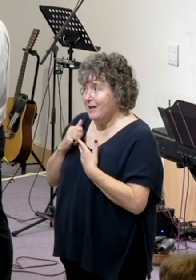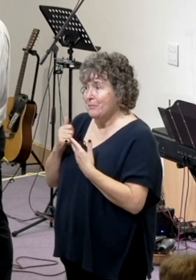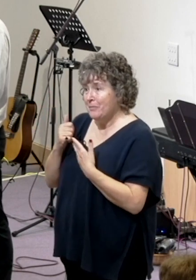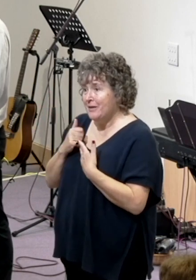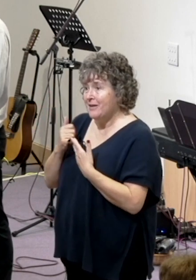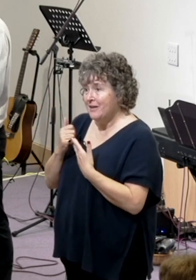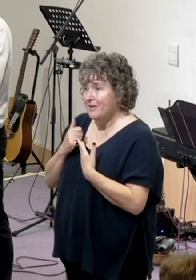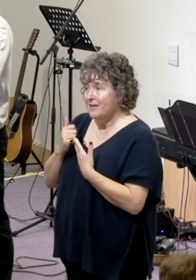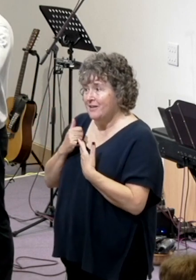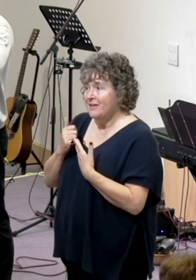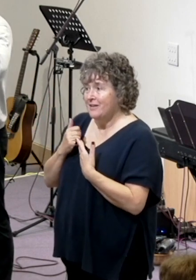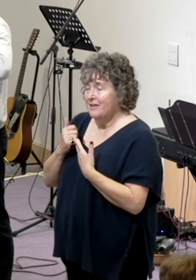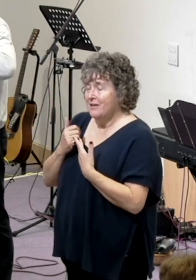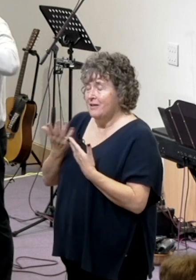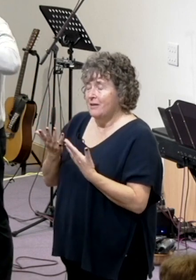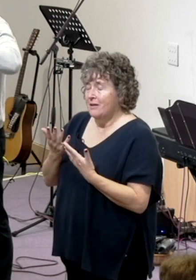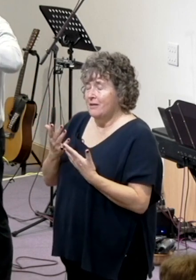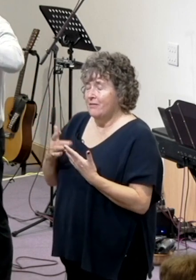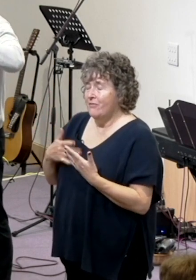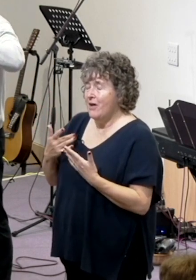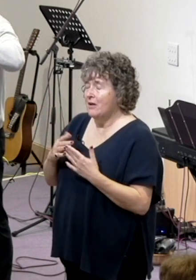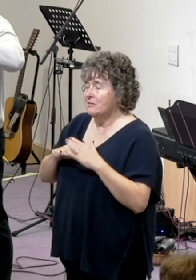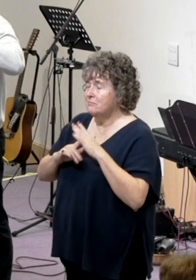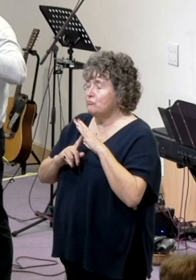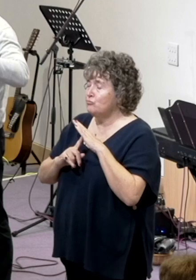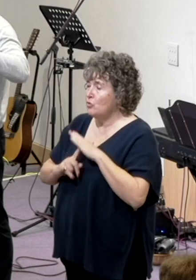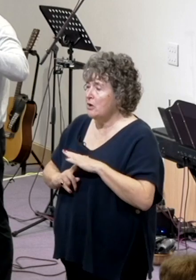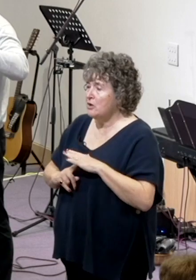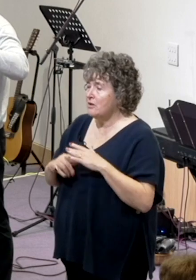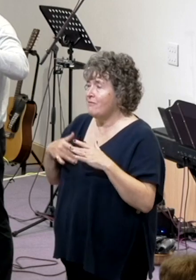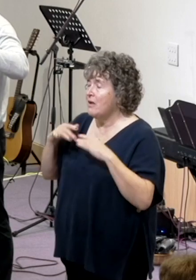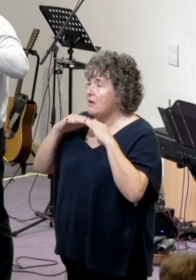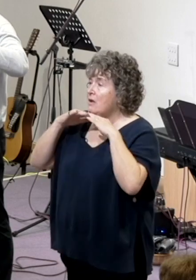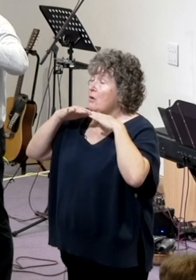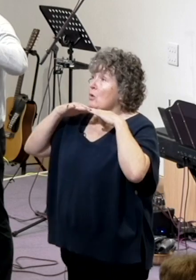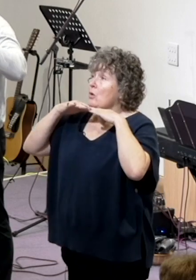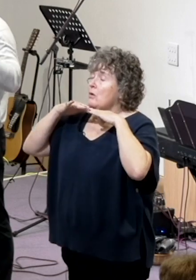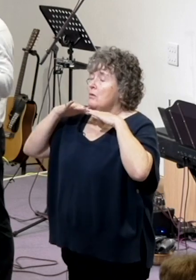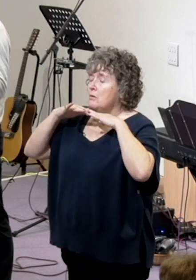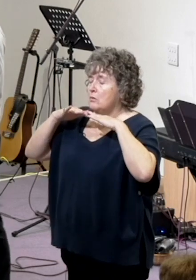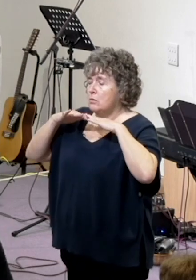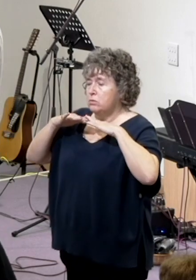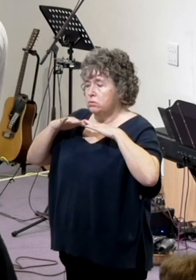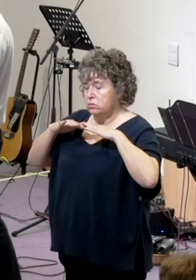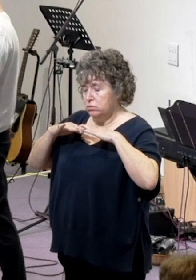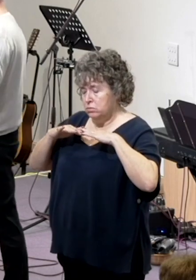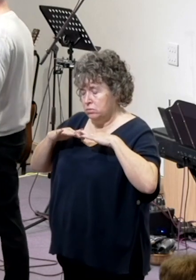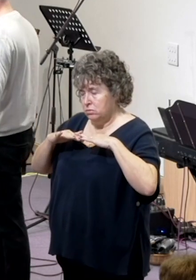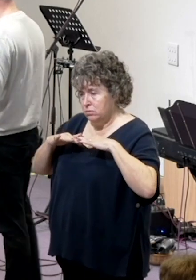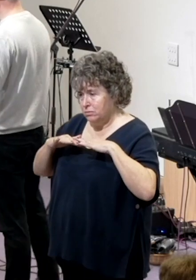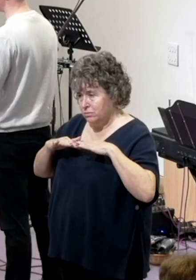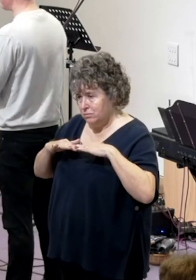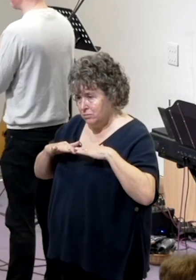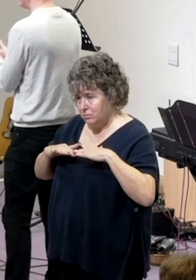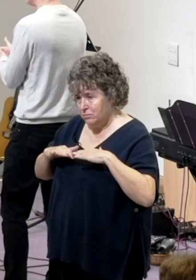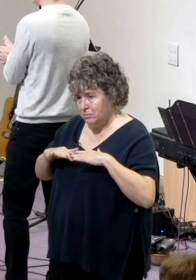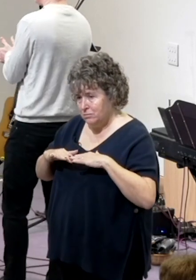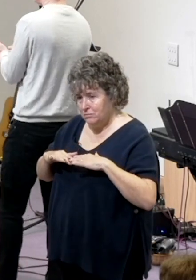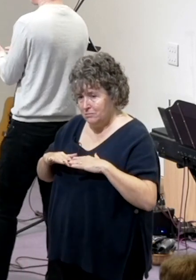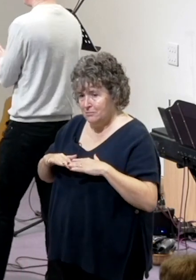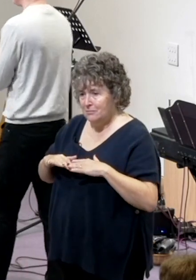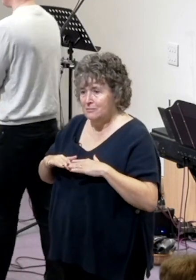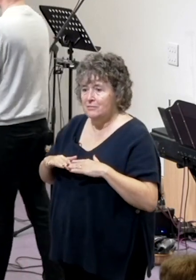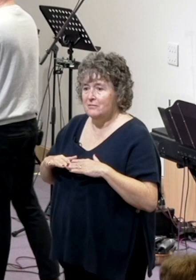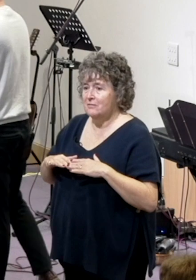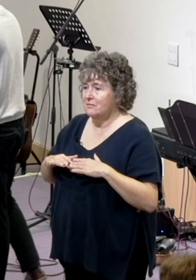us. And it relieved that tension. It relieved his stress. It took away that feeling that he